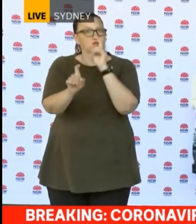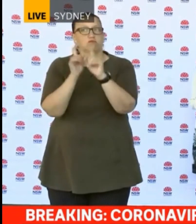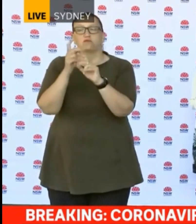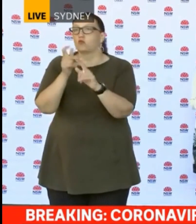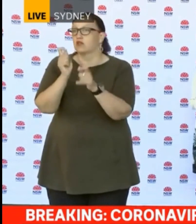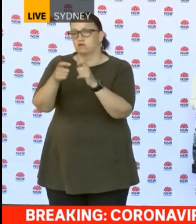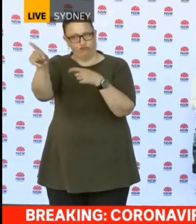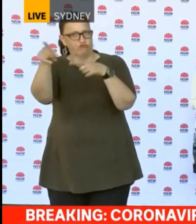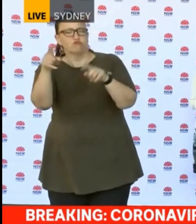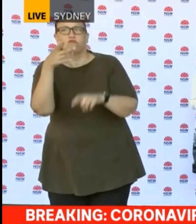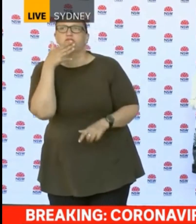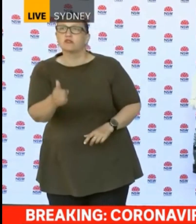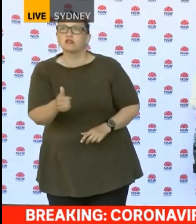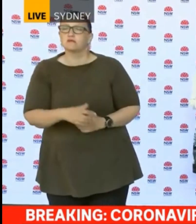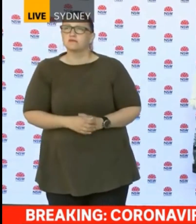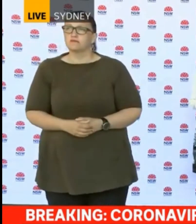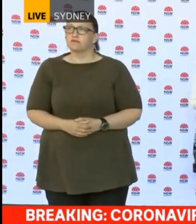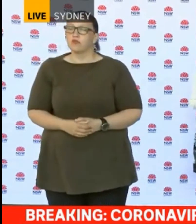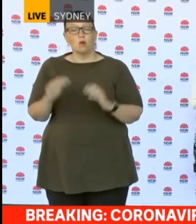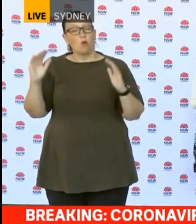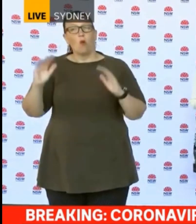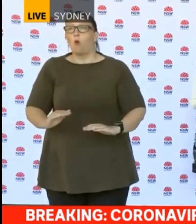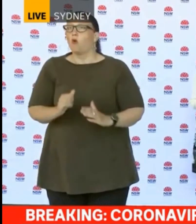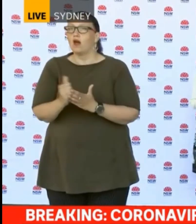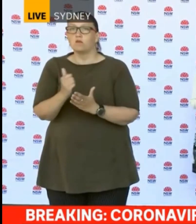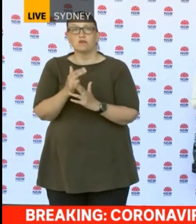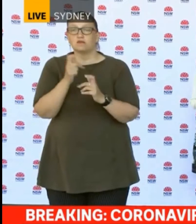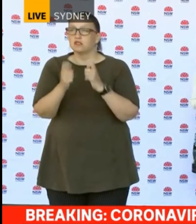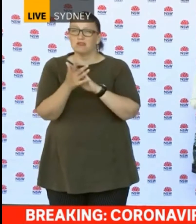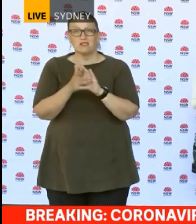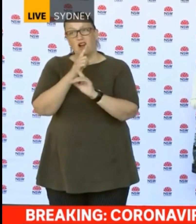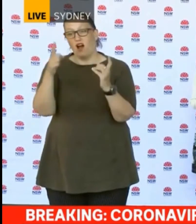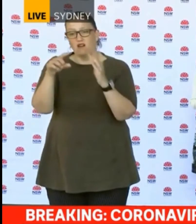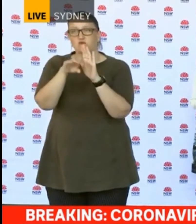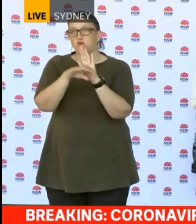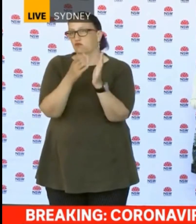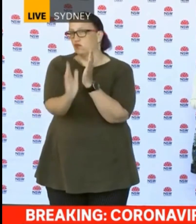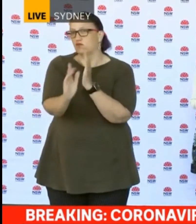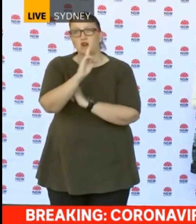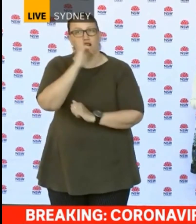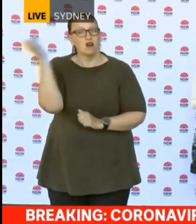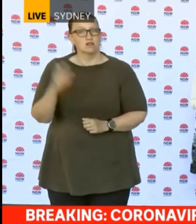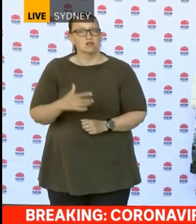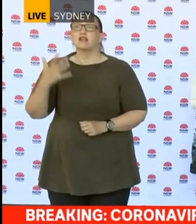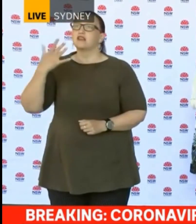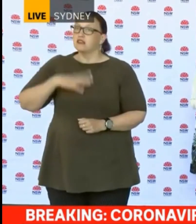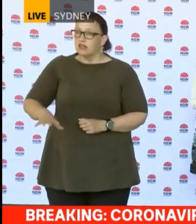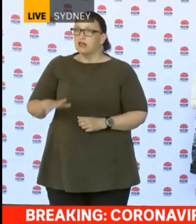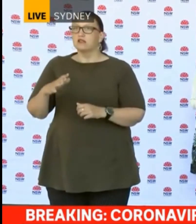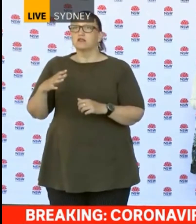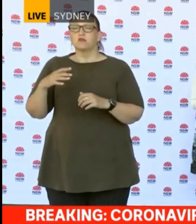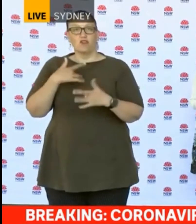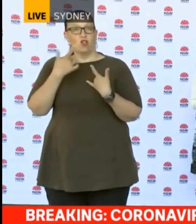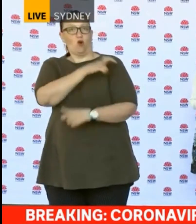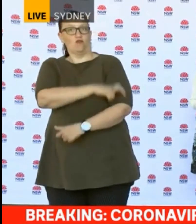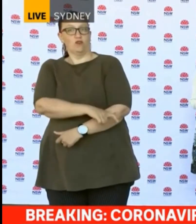All of us want to see those restrictions we have in place eased. All of us want to be confident we can go back to what we had before